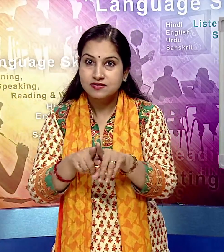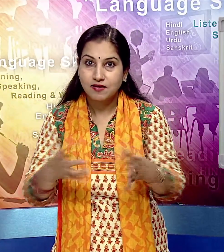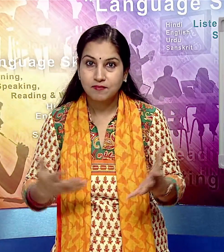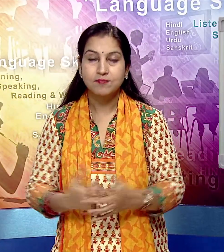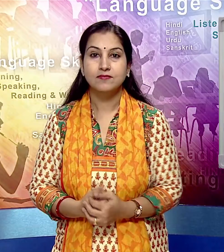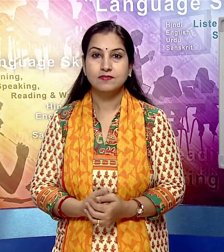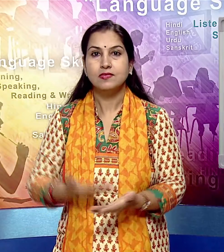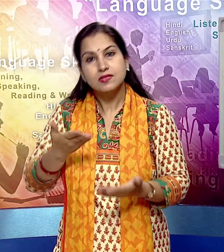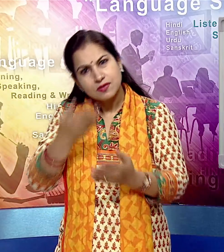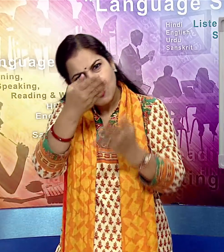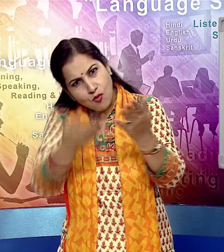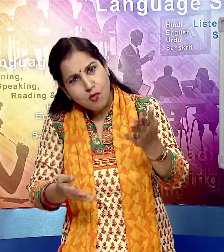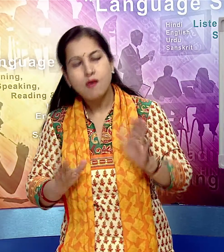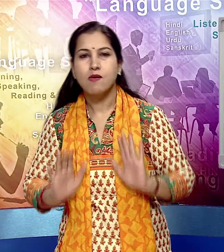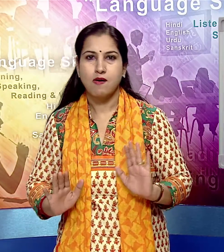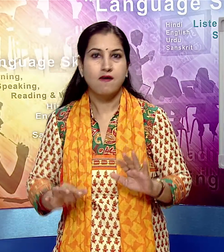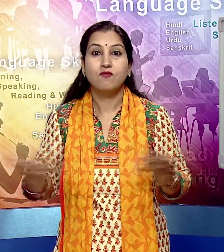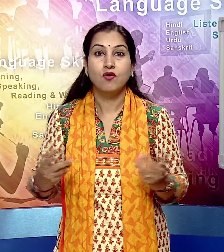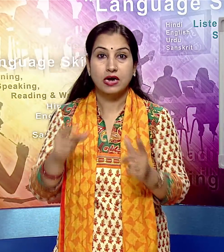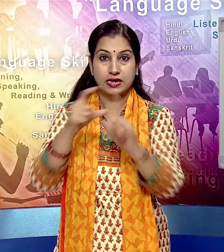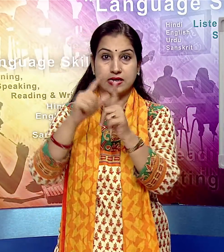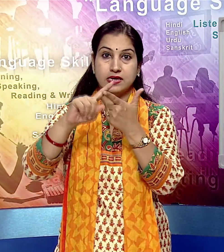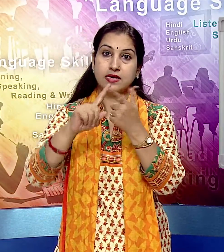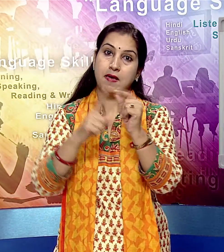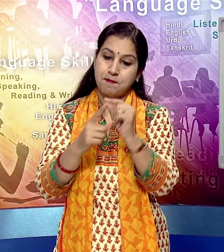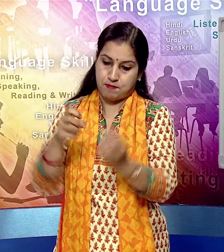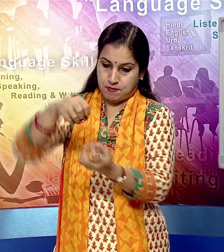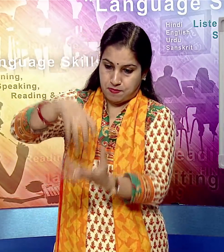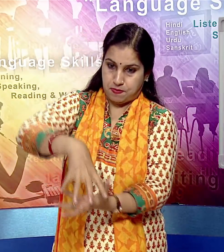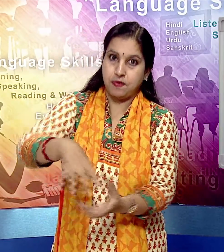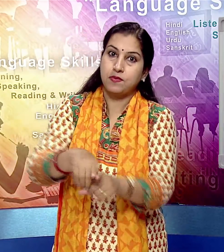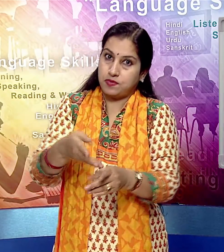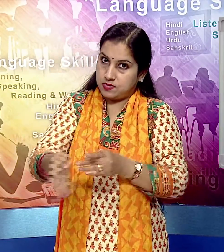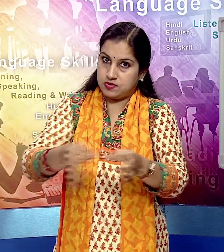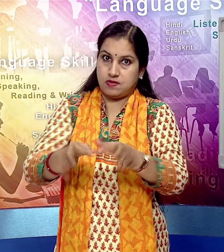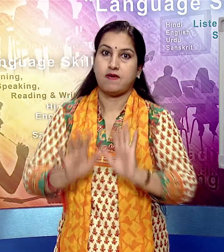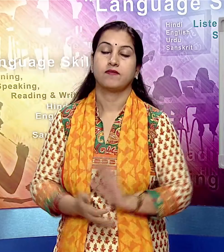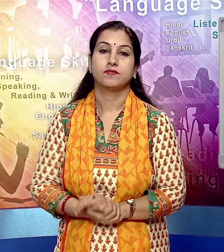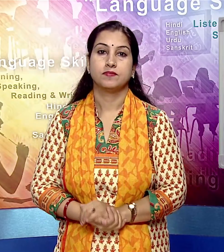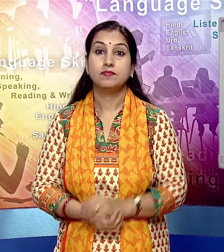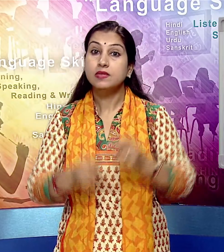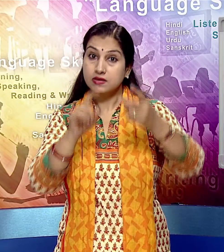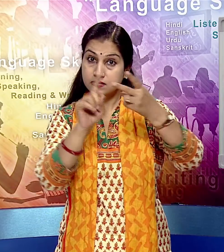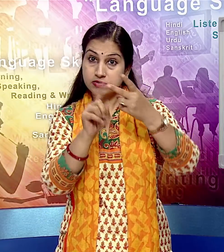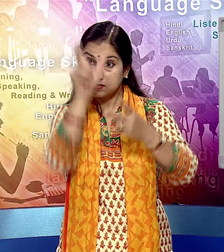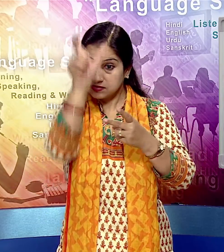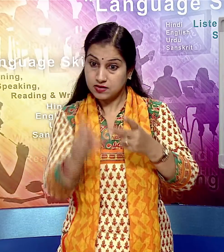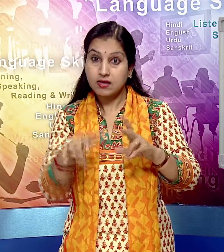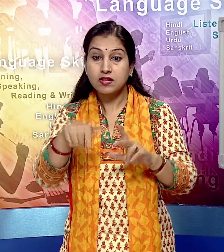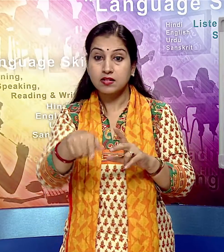These are all frying methods. The second point of this dry heat column